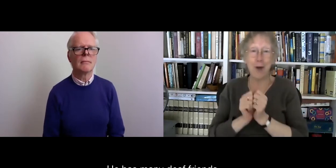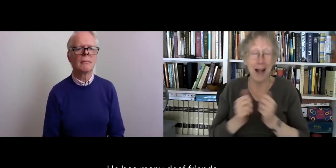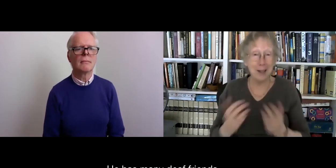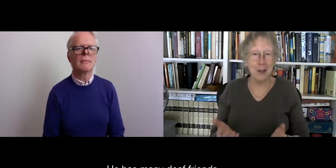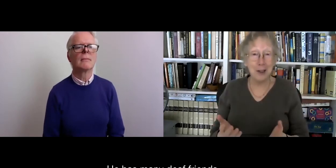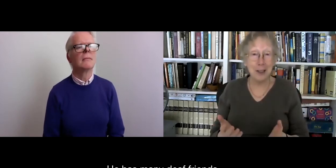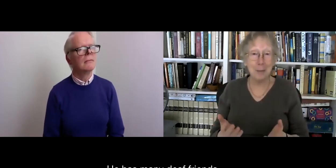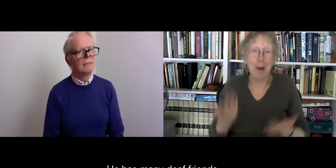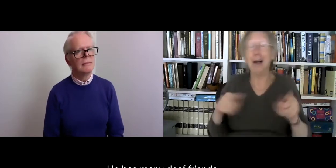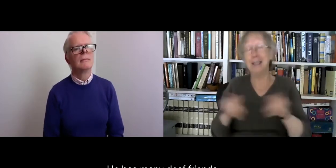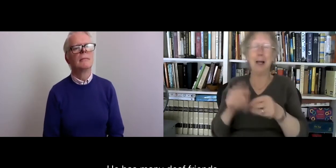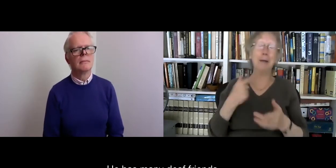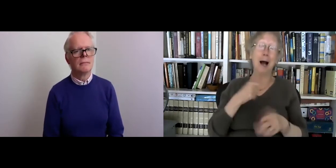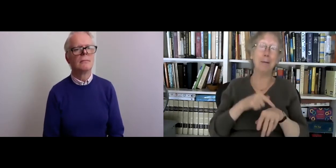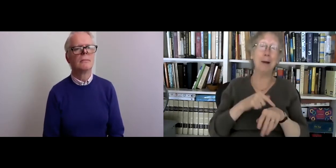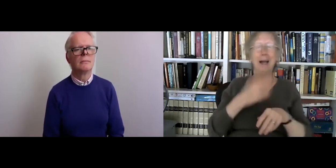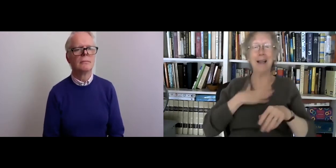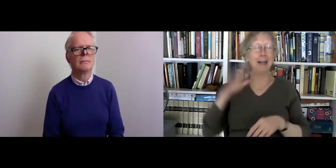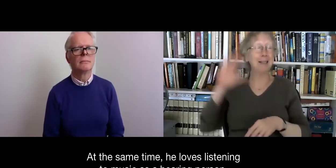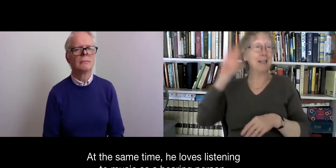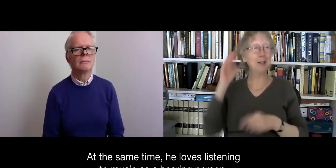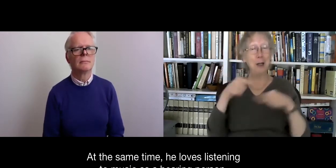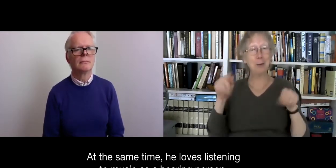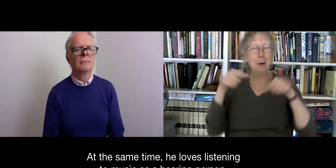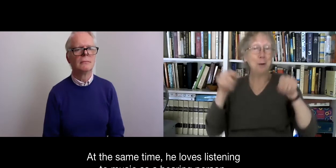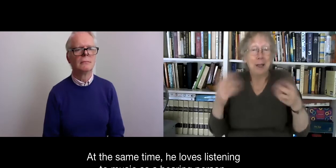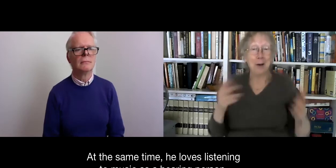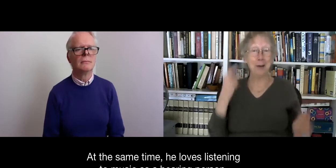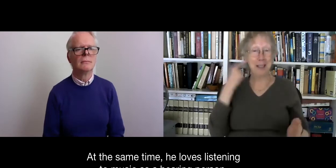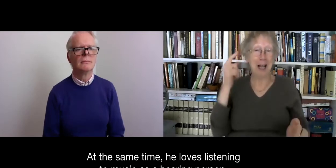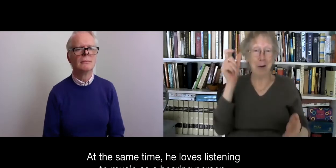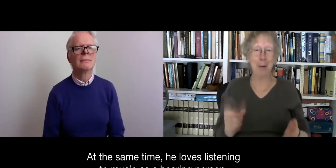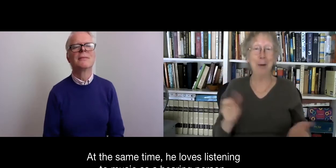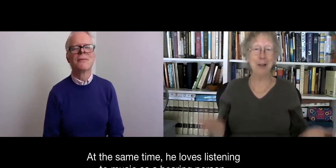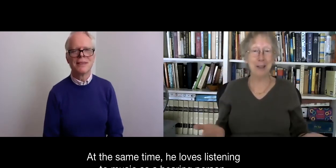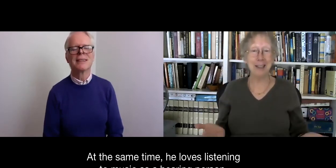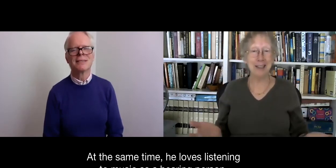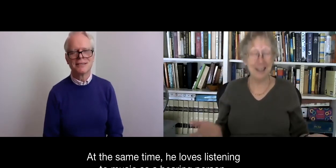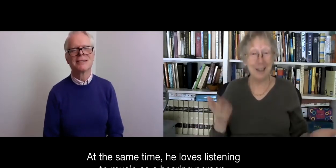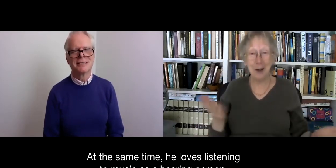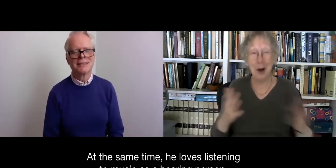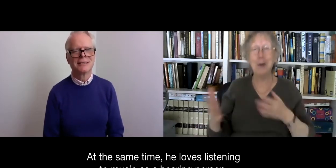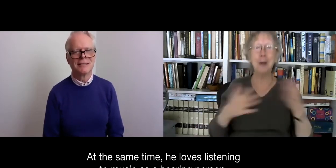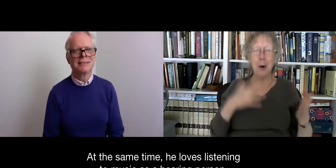He has many deaf friends. And at the same time, he loves listening to music as a hearing person.